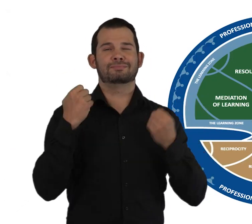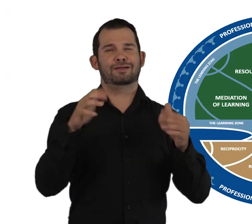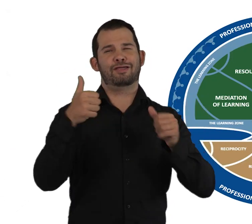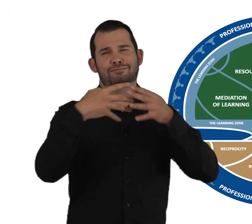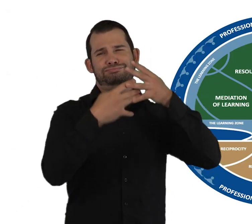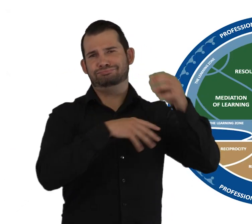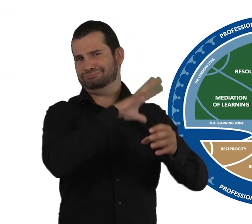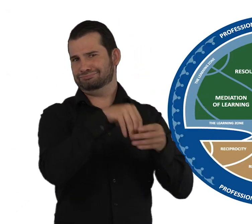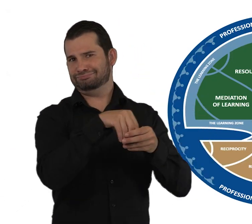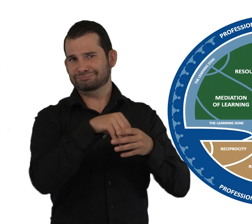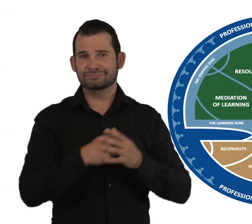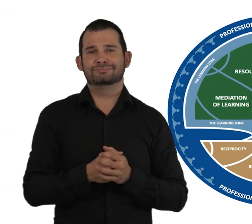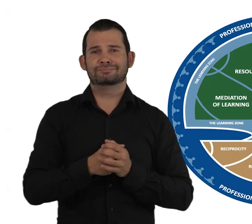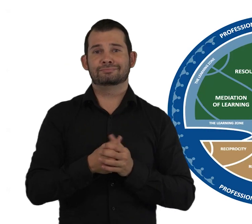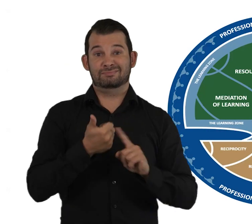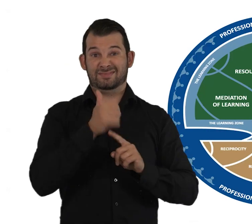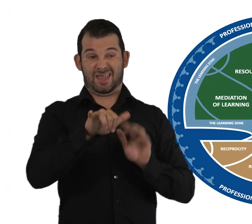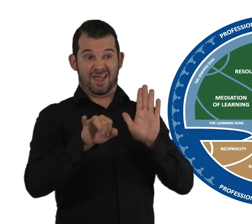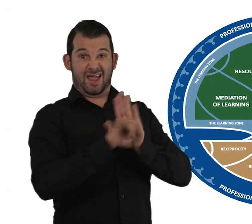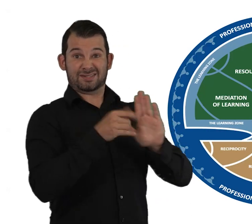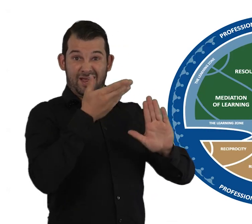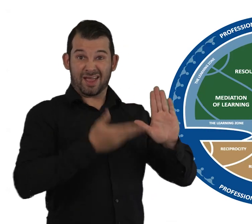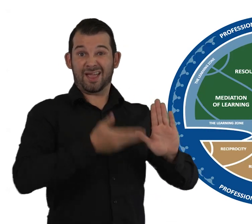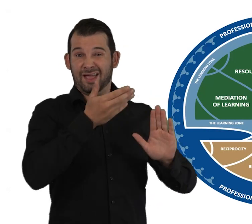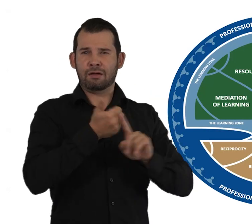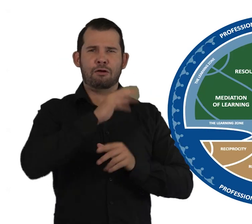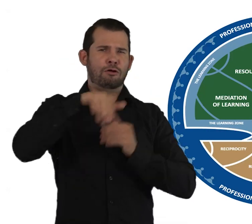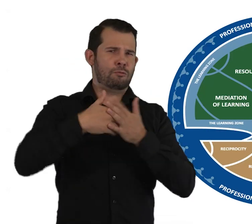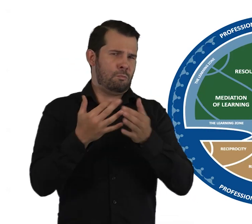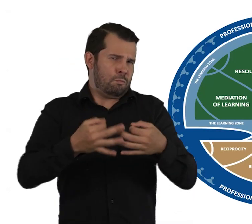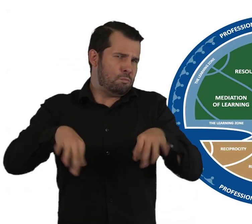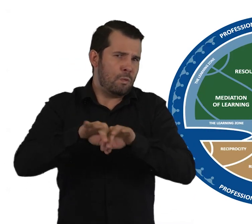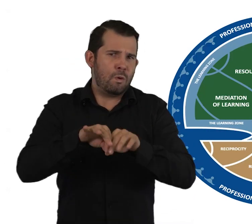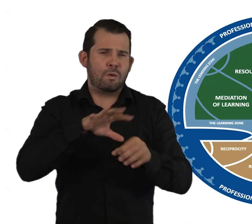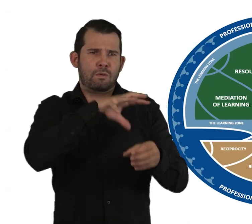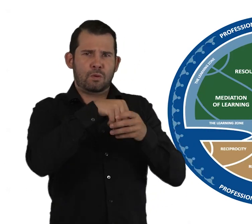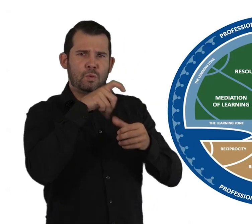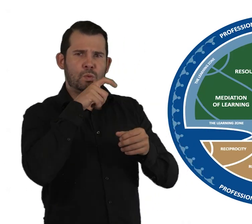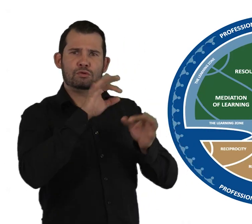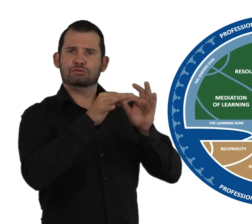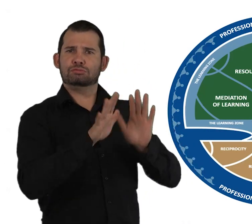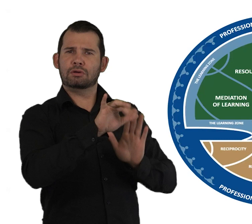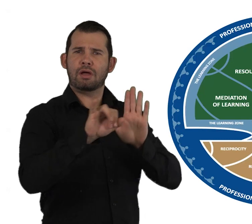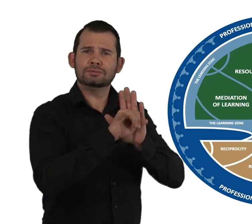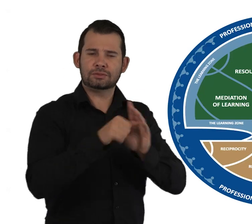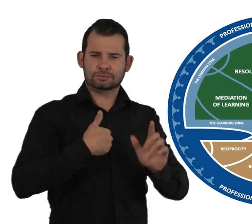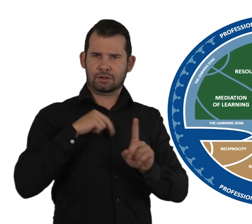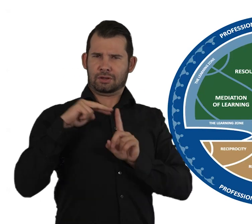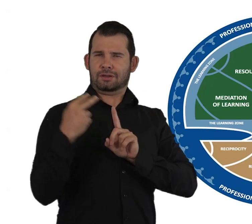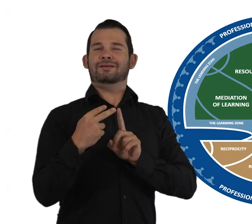others. These identities are all important pieces of the interpreter's identity and sense of self.